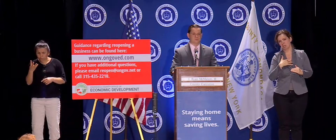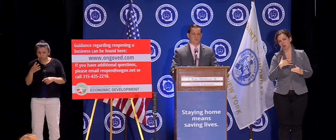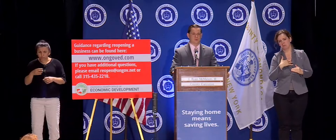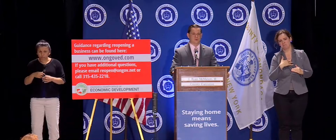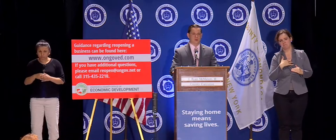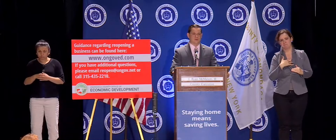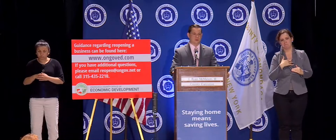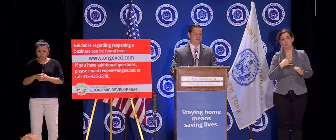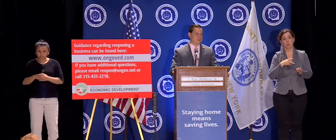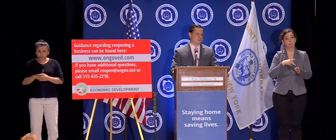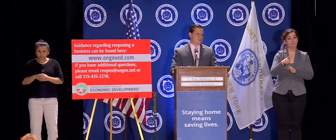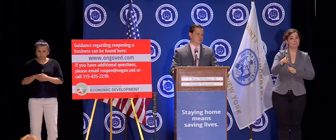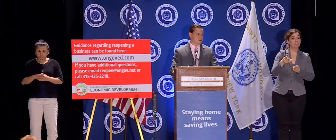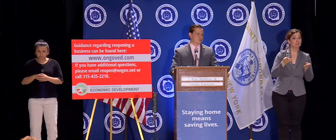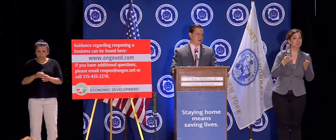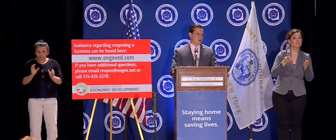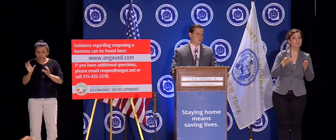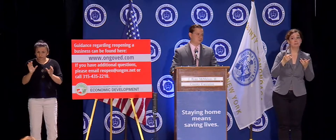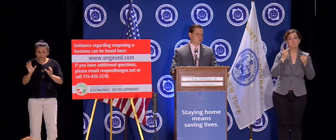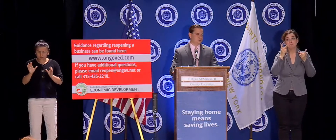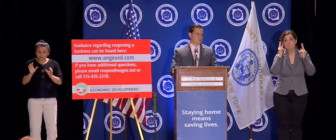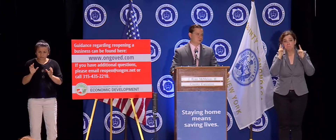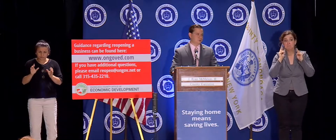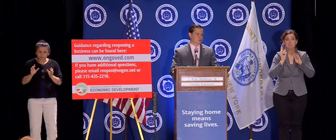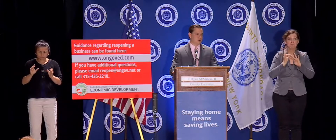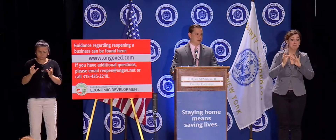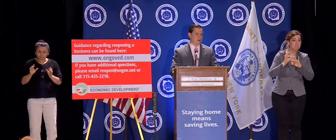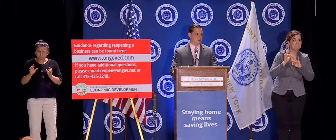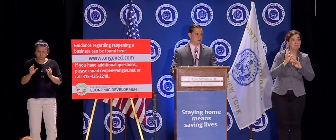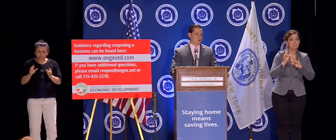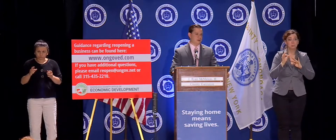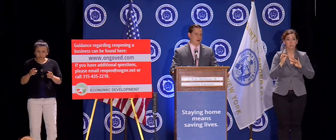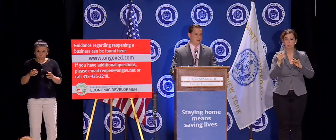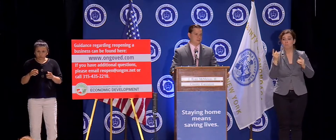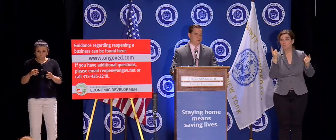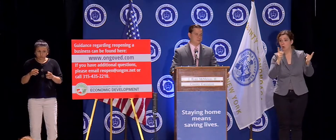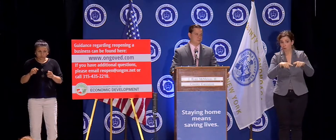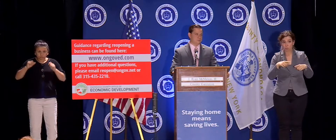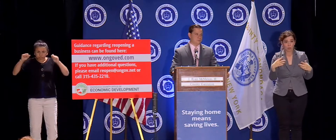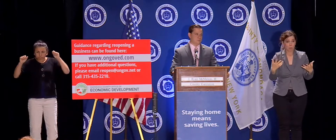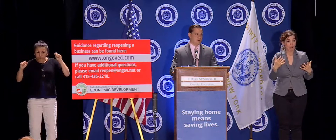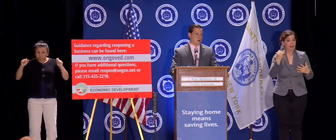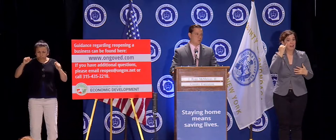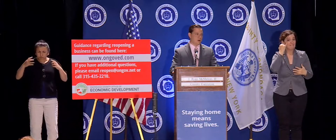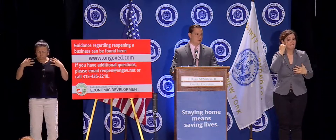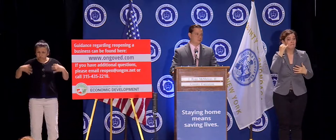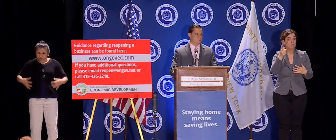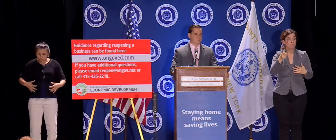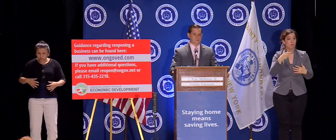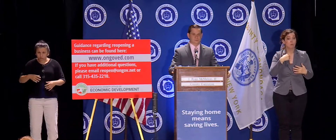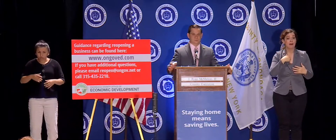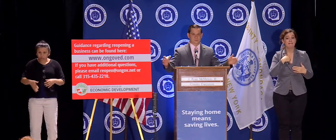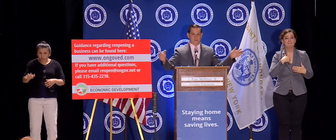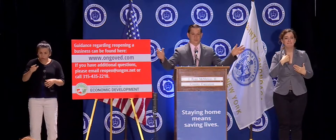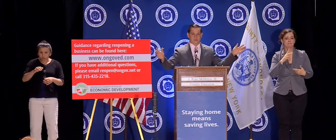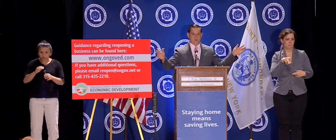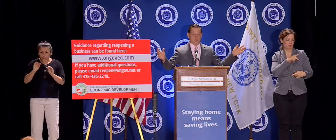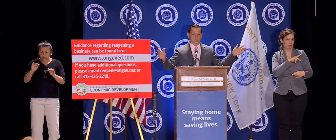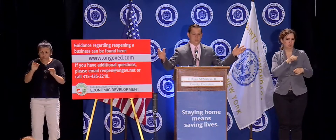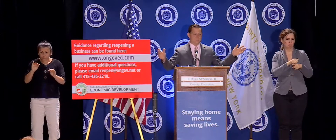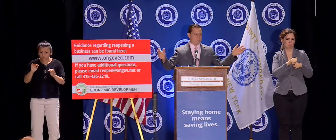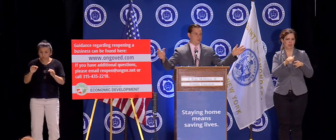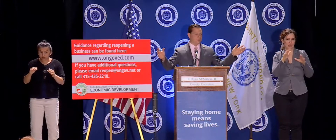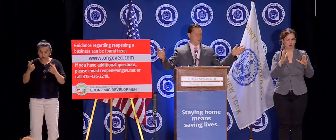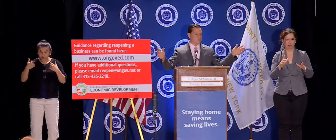argument. If you have a licensed physical trainer who's training a client one-on-one in a